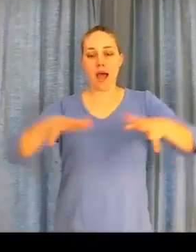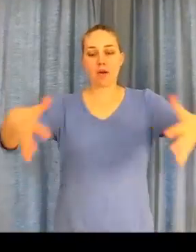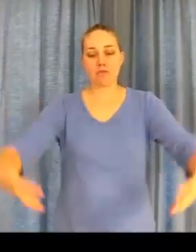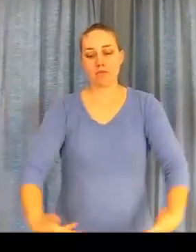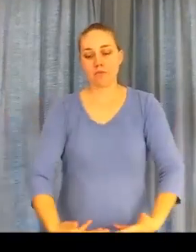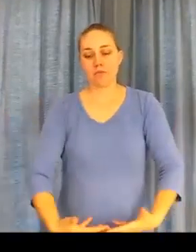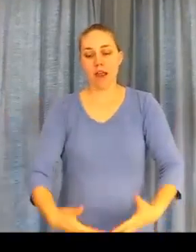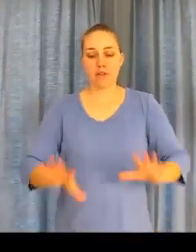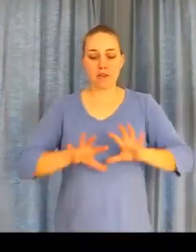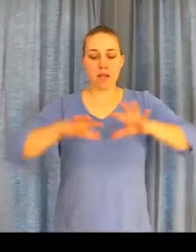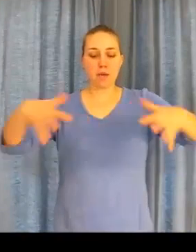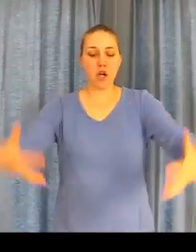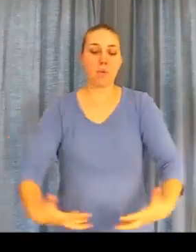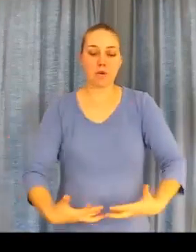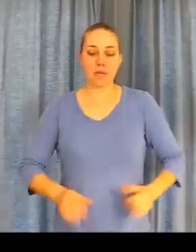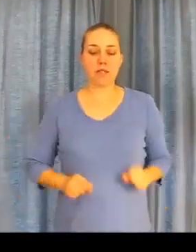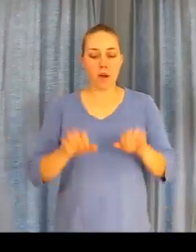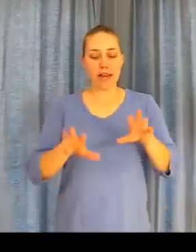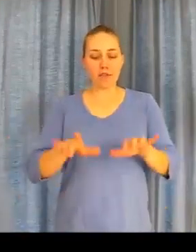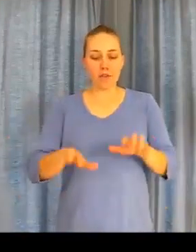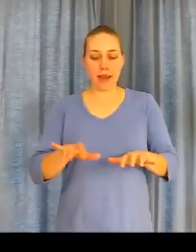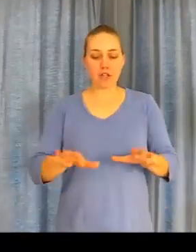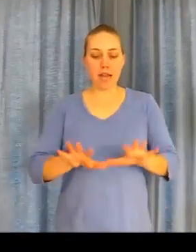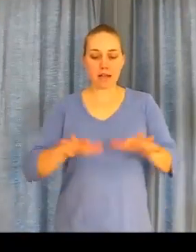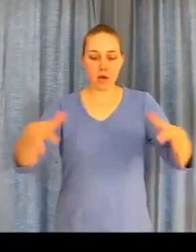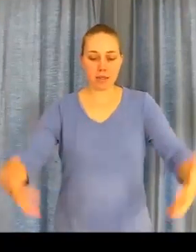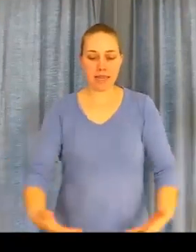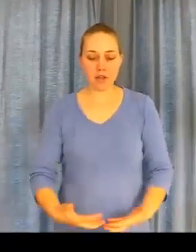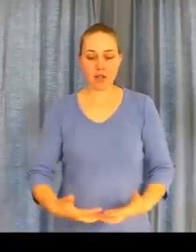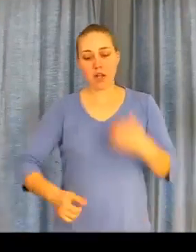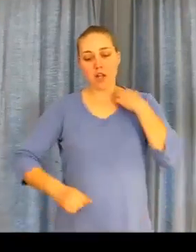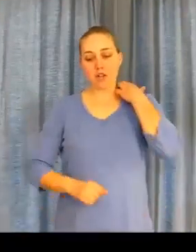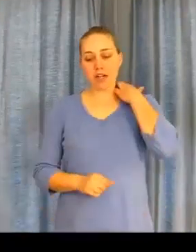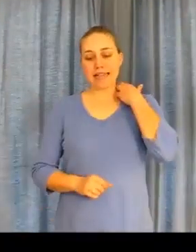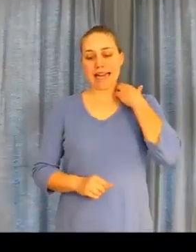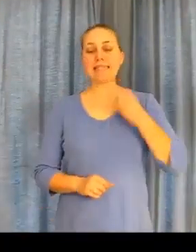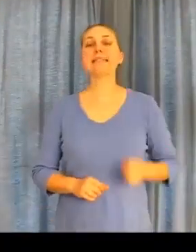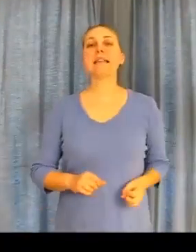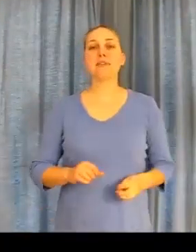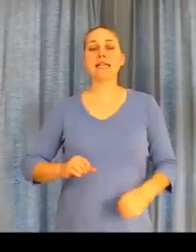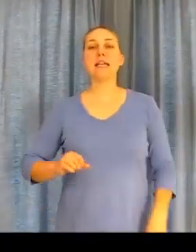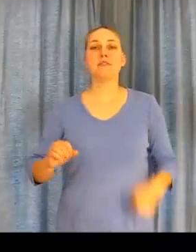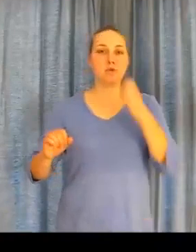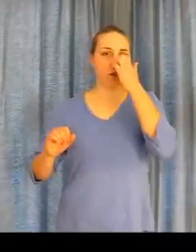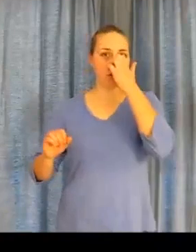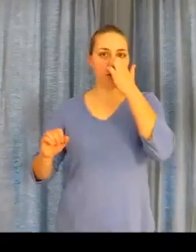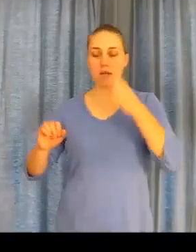how everything has become global. So Age of Information and Globalization, circa 1970. If you choose to do the